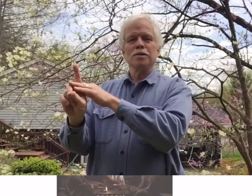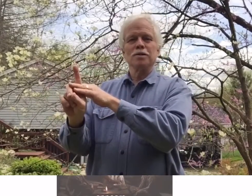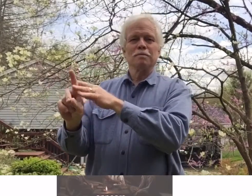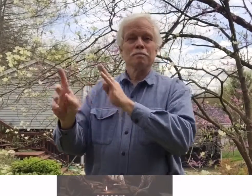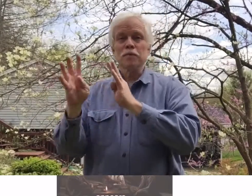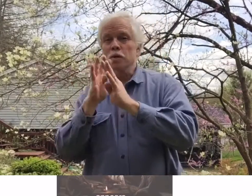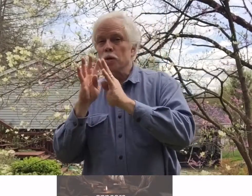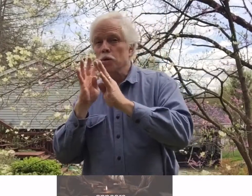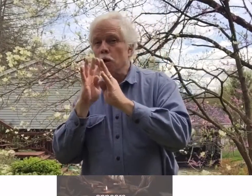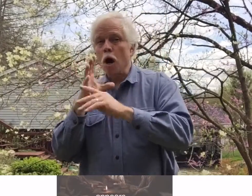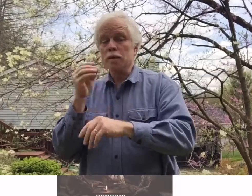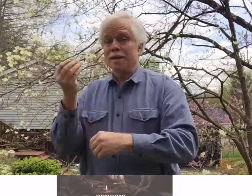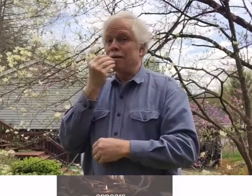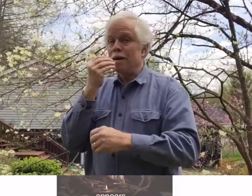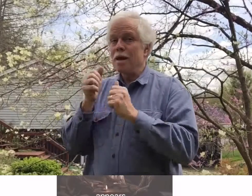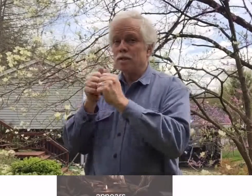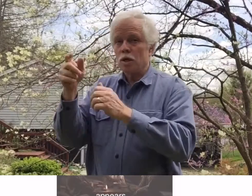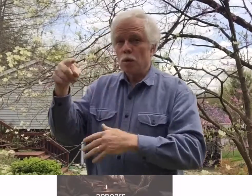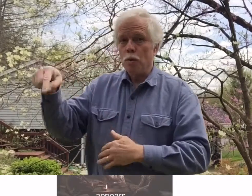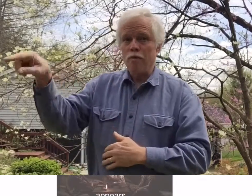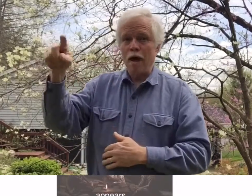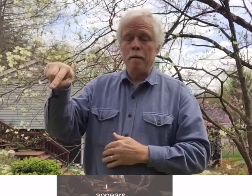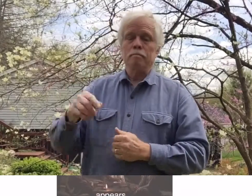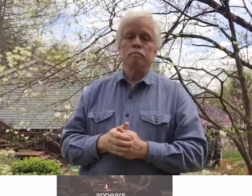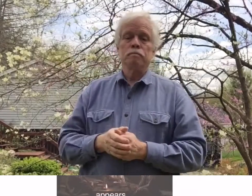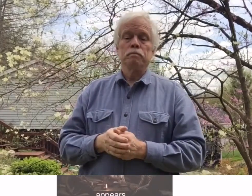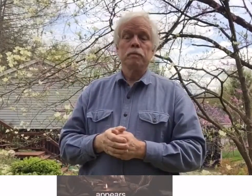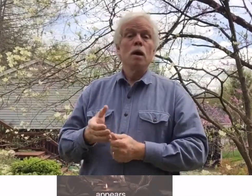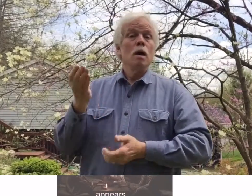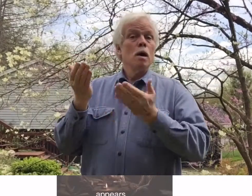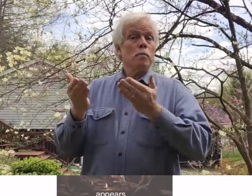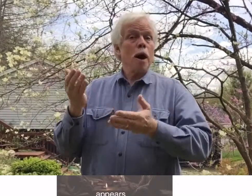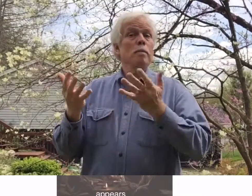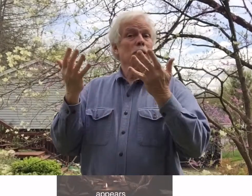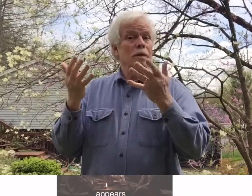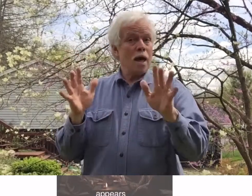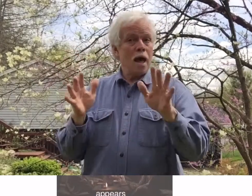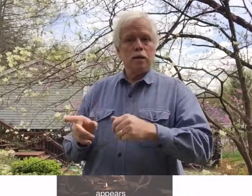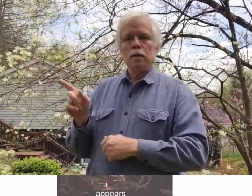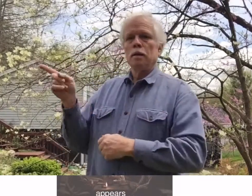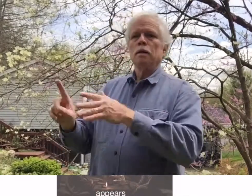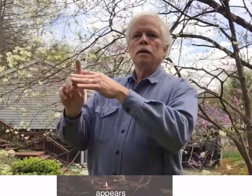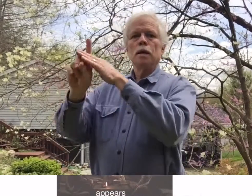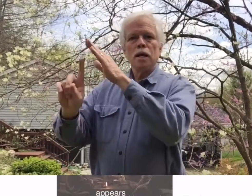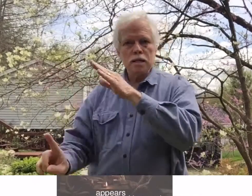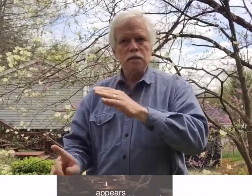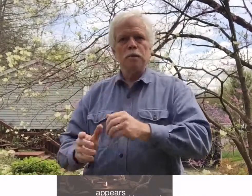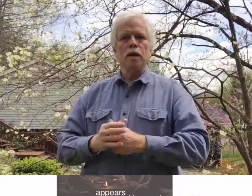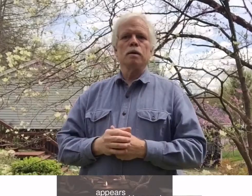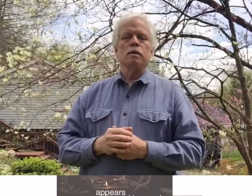appears, talks, and eats with them. Probably then he disappeared.